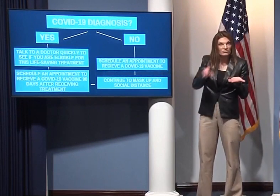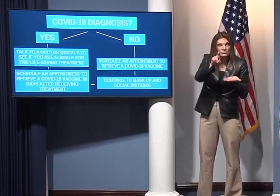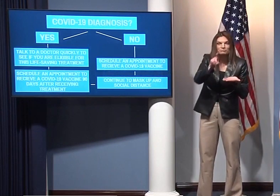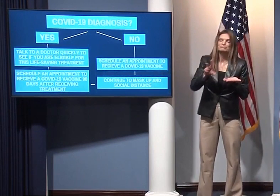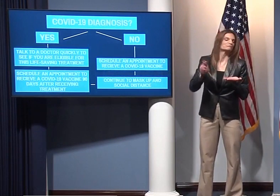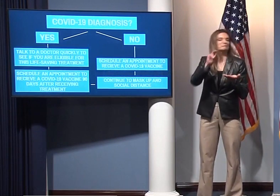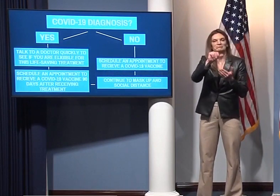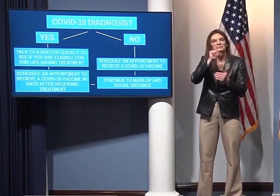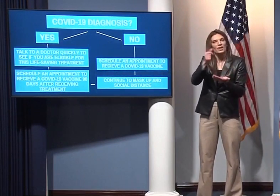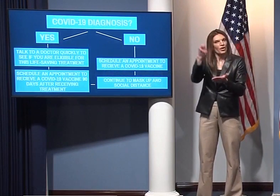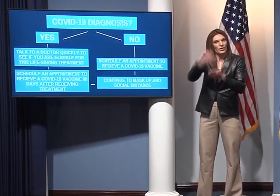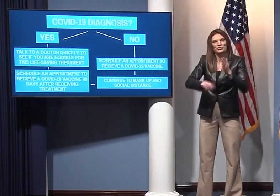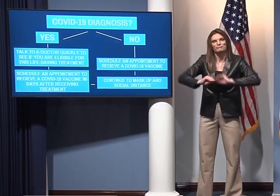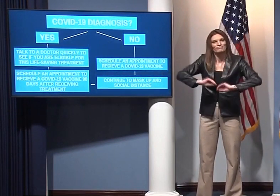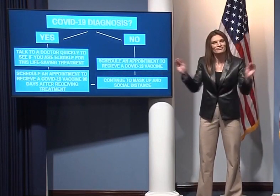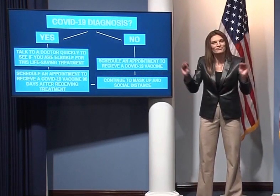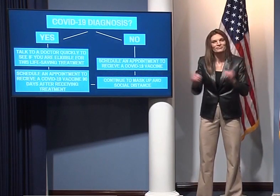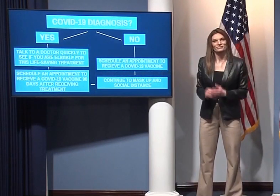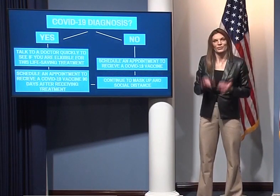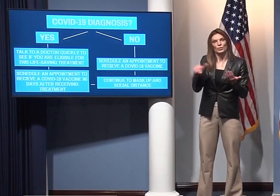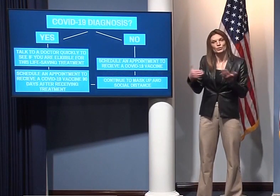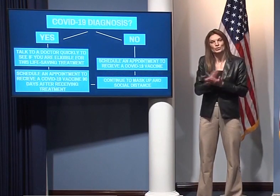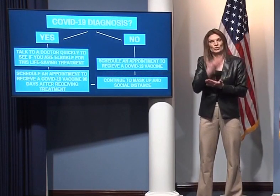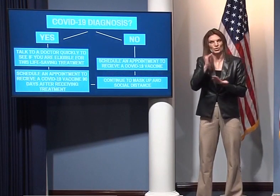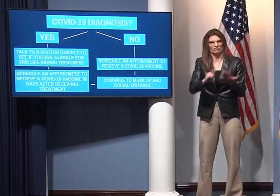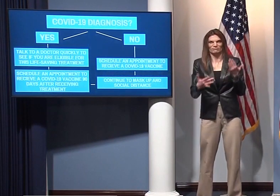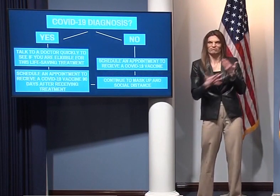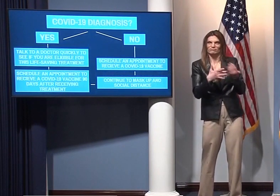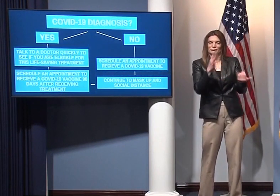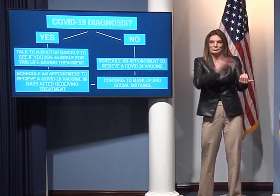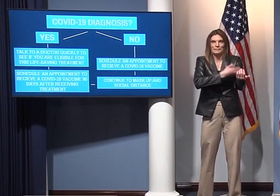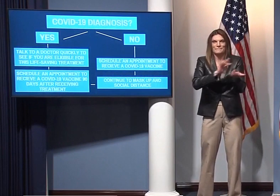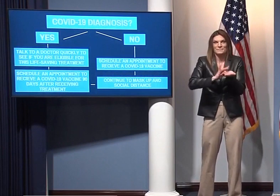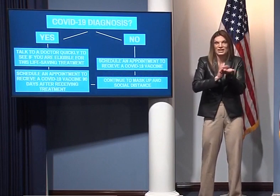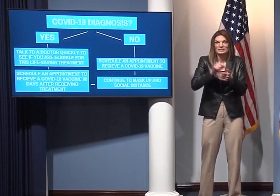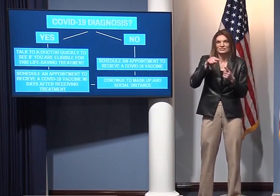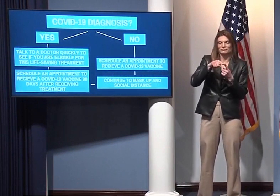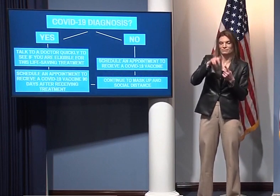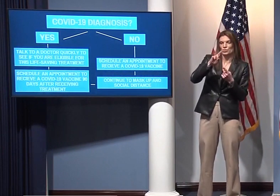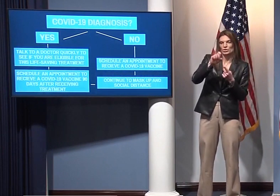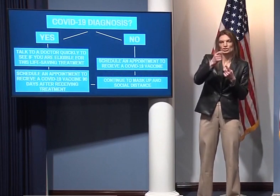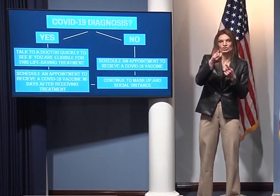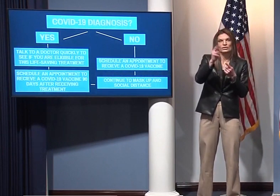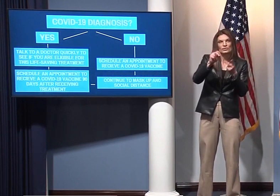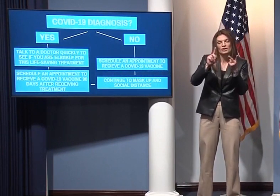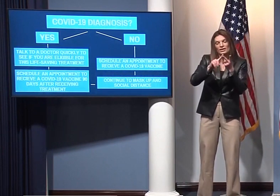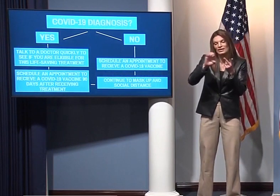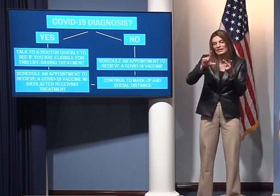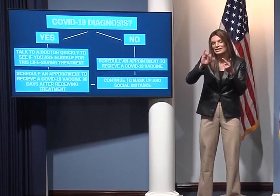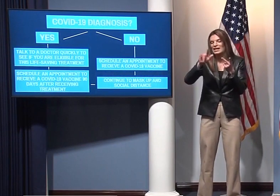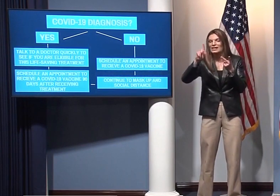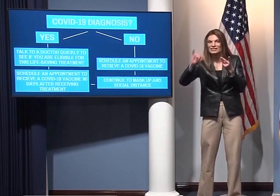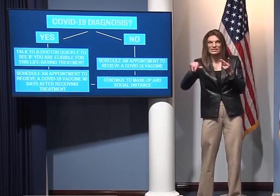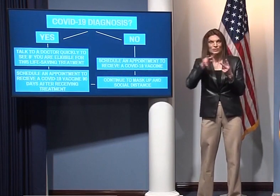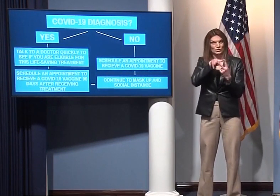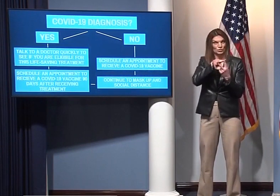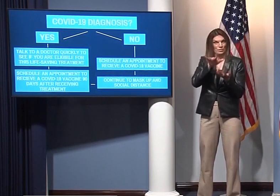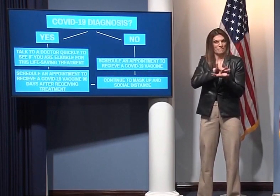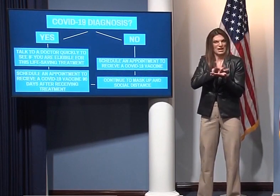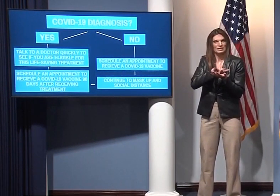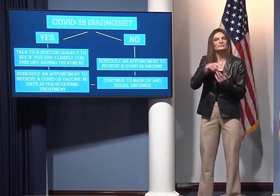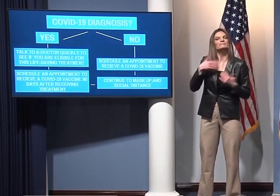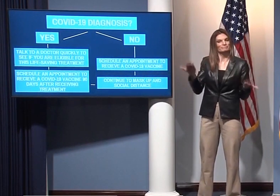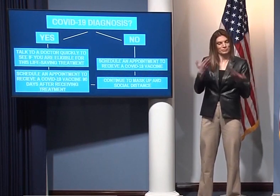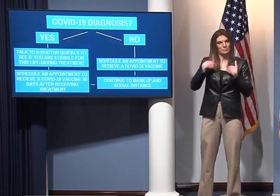both Regeneron and Eli Lilly treatments are available at a few hospitals in Michigan. We're engaging with our federal partners to expand